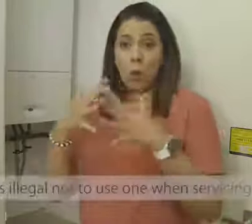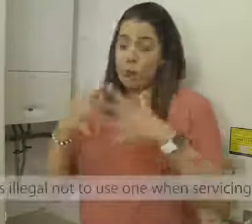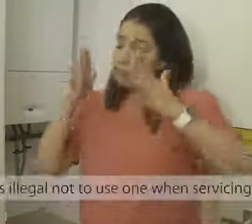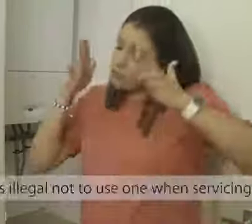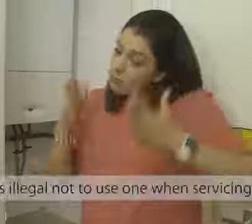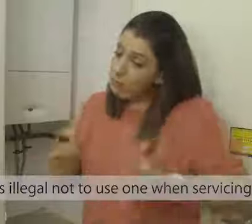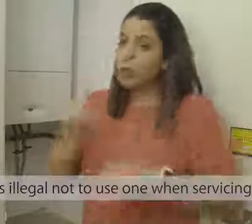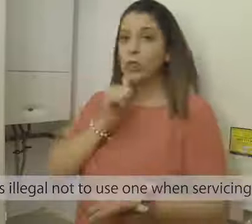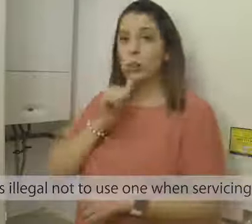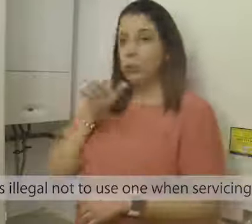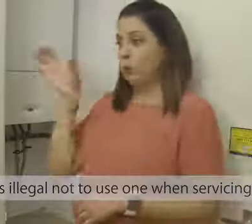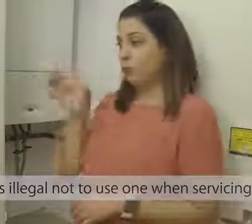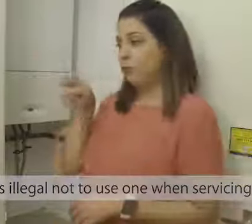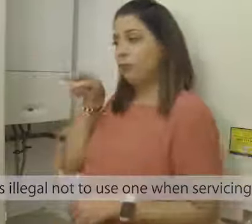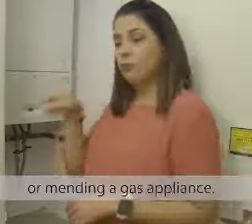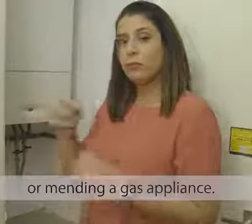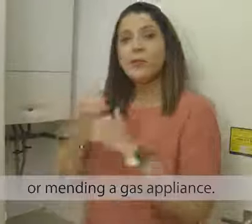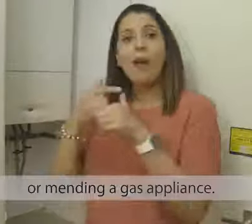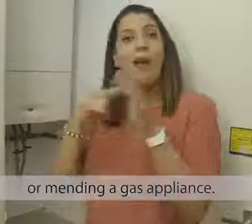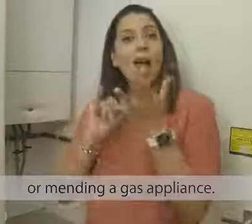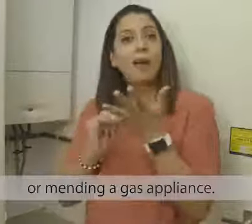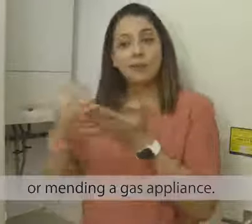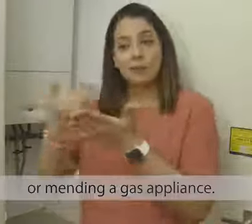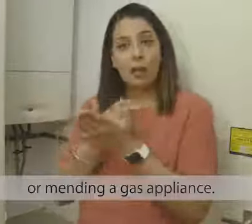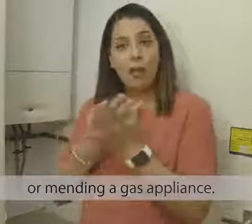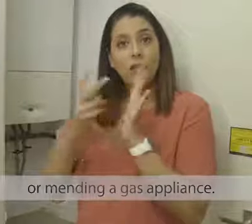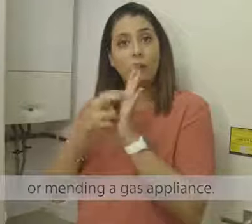It's illegal not to use one when servicing or mending a gas appliance.